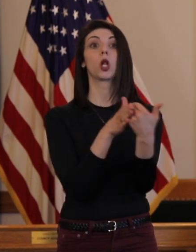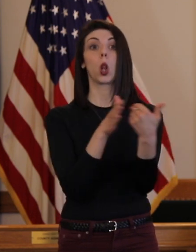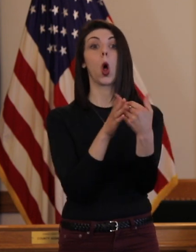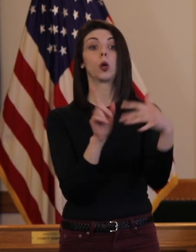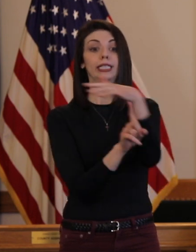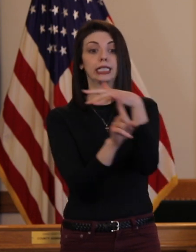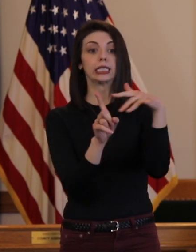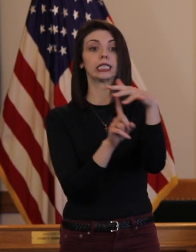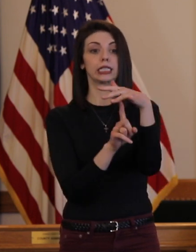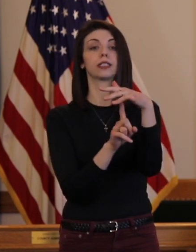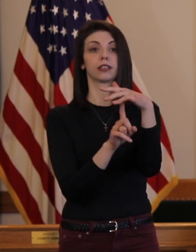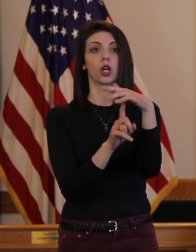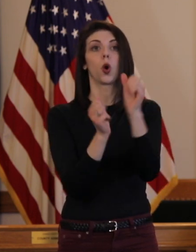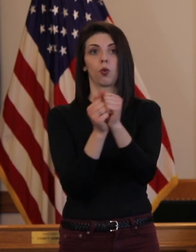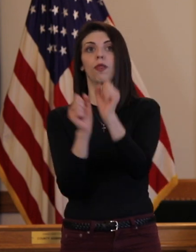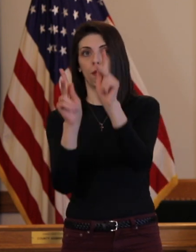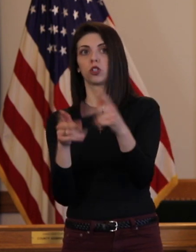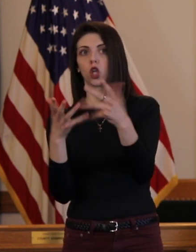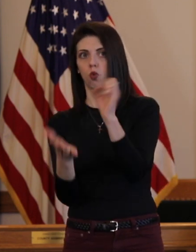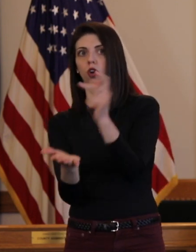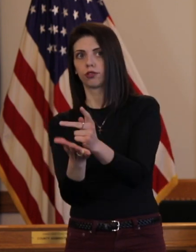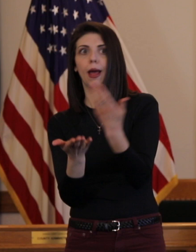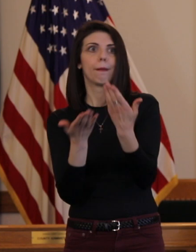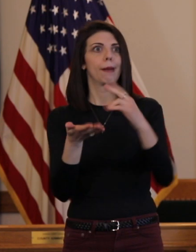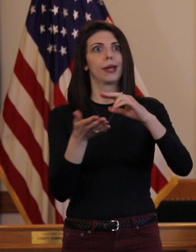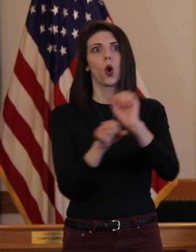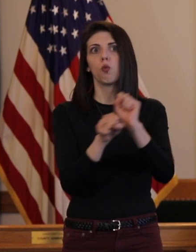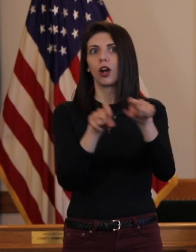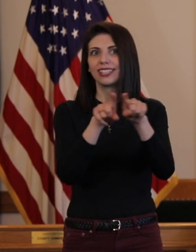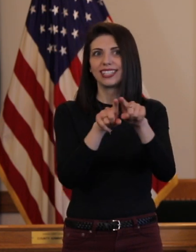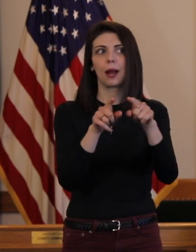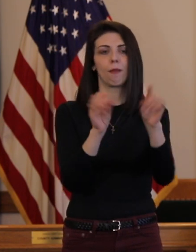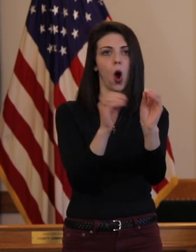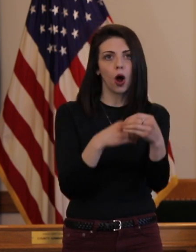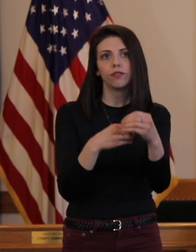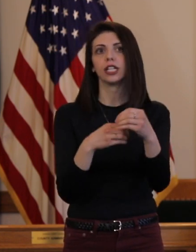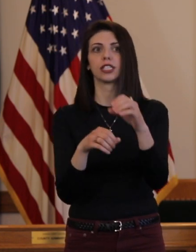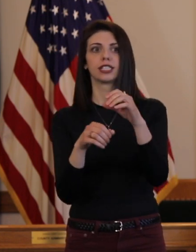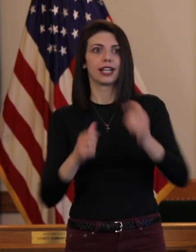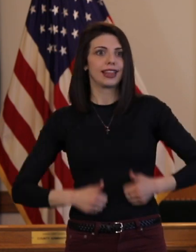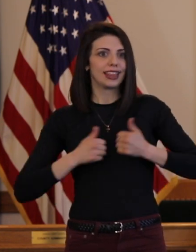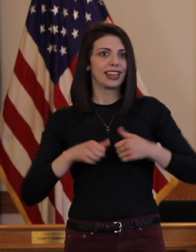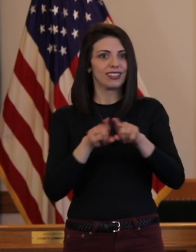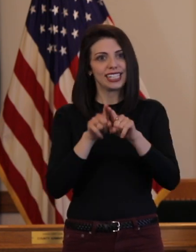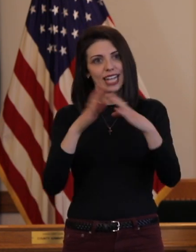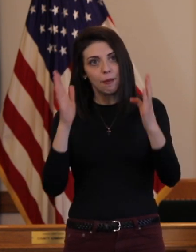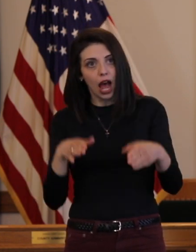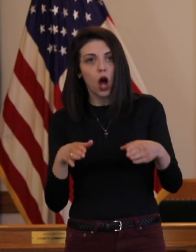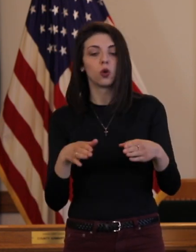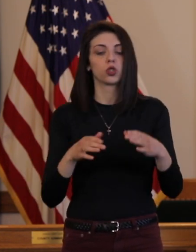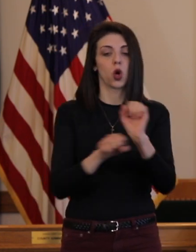meaning the same office space or gathering of another person known to be positive for COVID-19 and